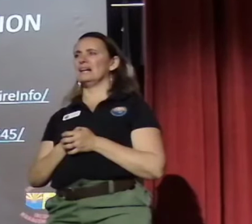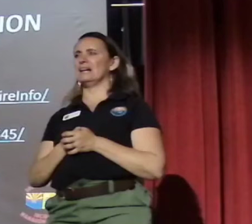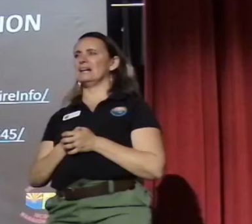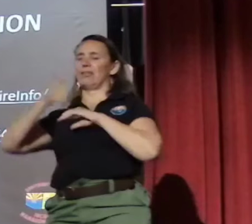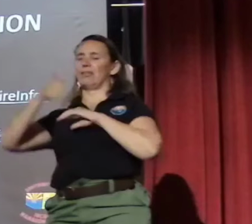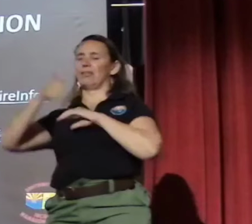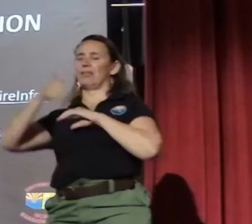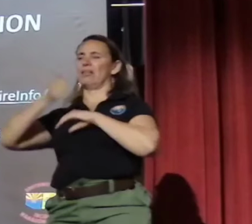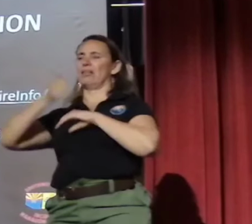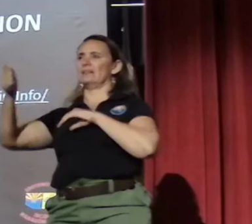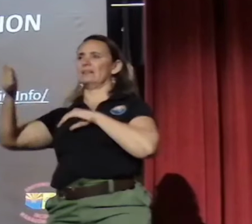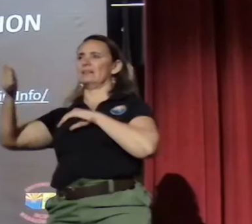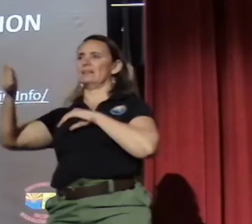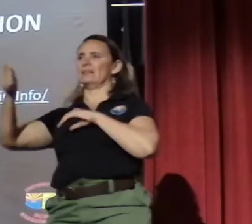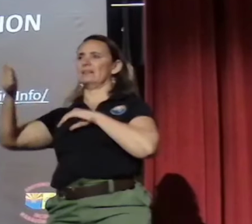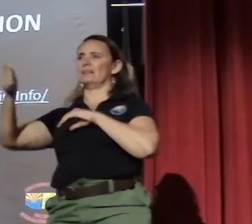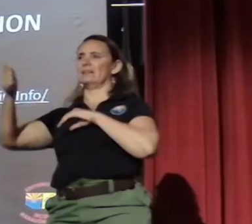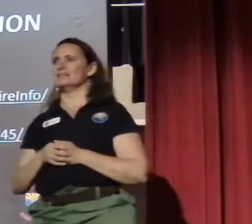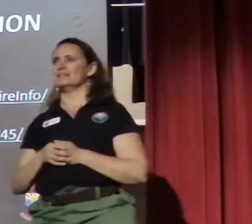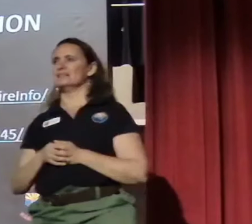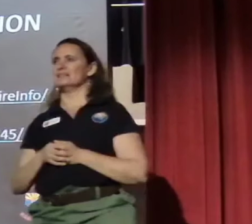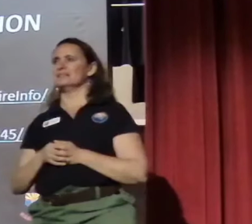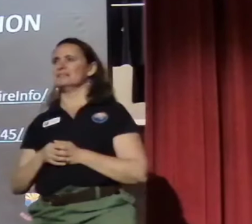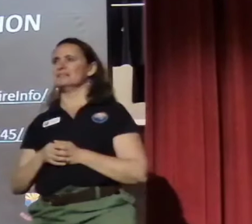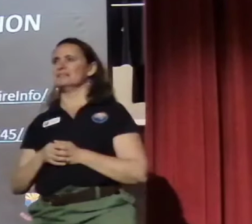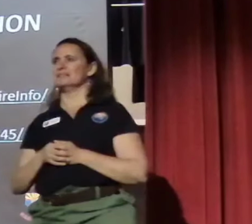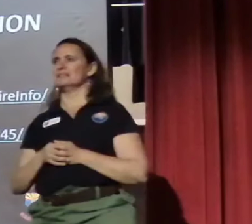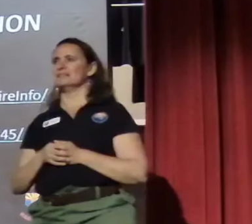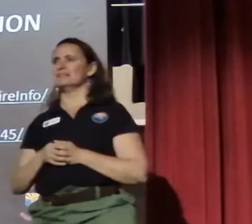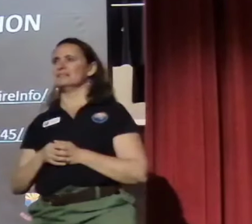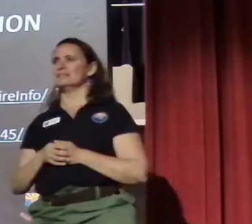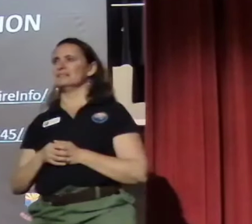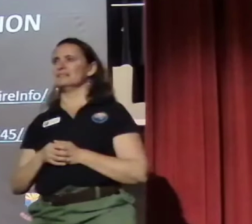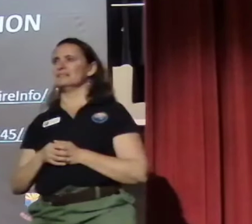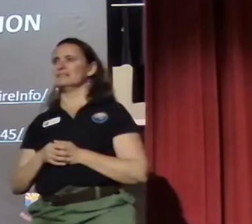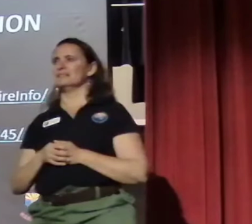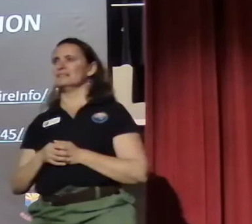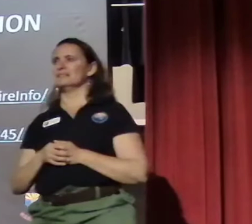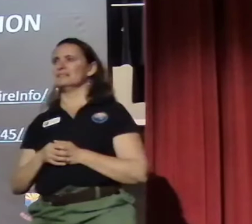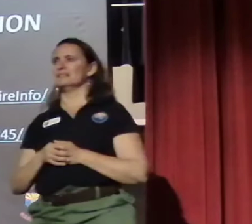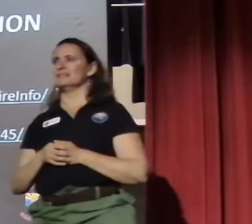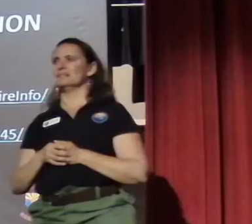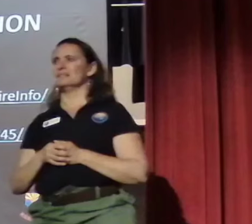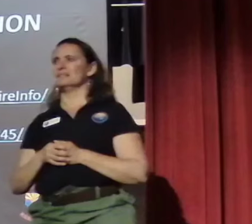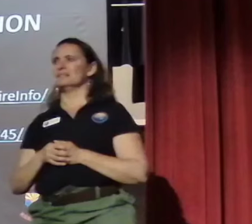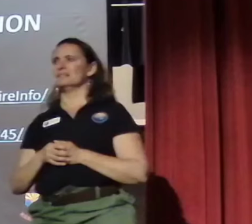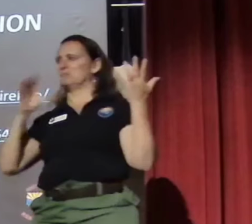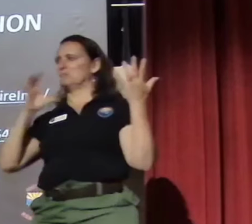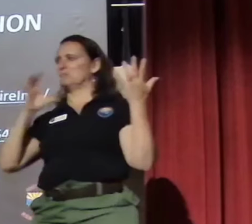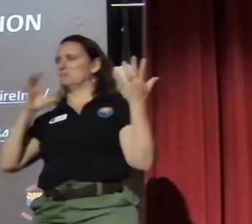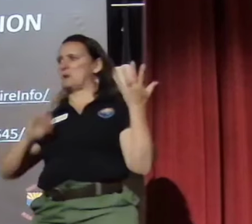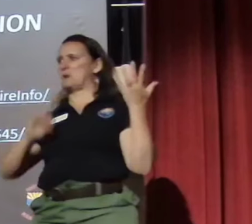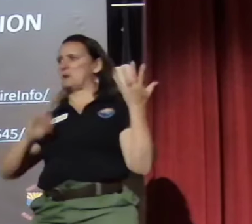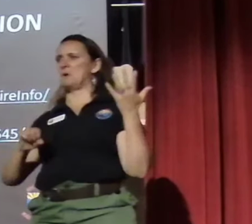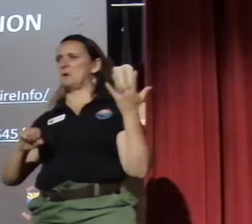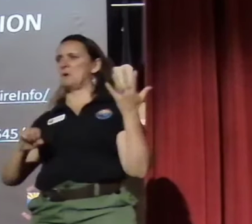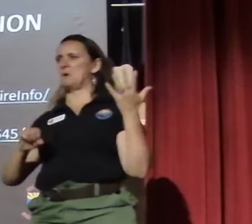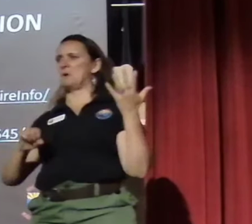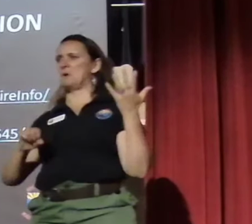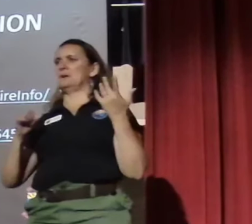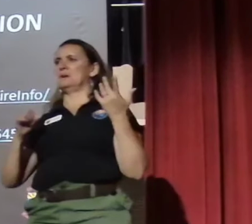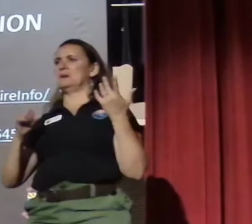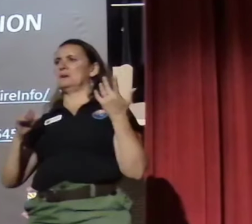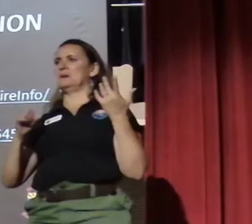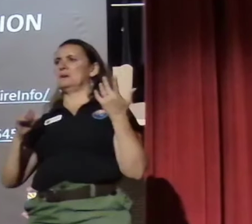I can't go home at like 7 o'clock. And I can't be, I know Pearl Redneck first, because I know the Pearl River, and I know the back